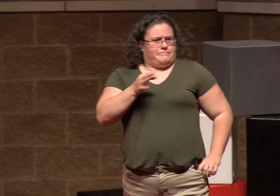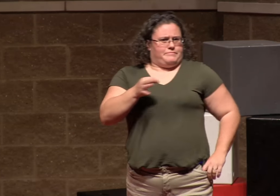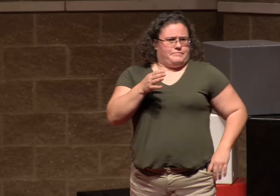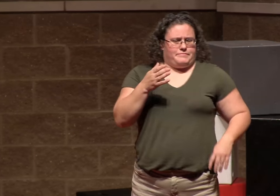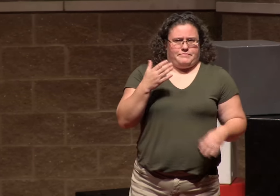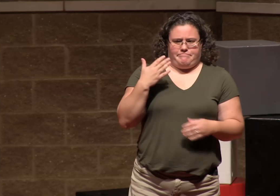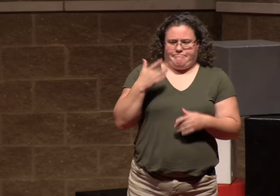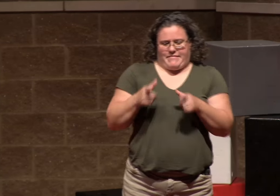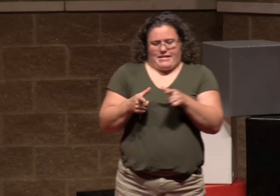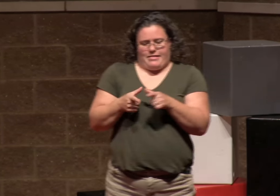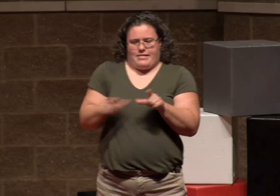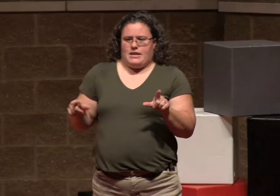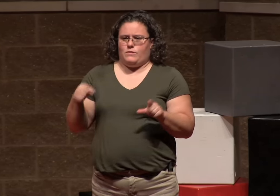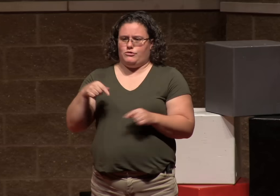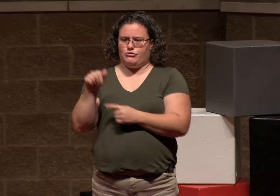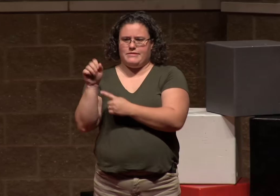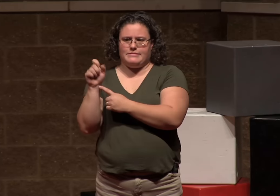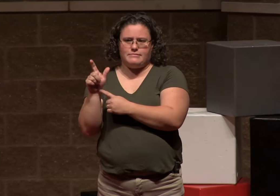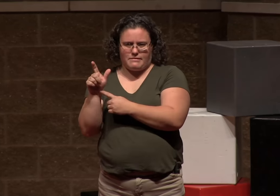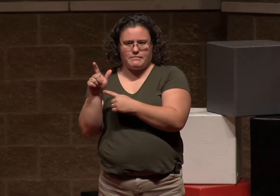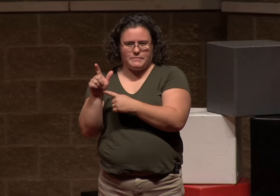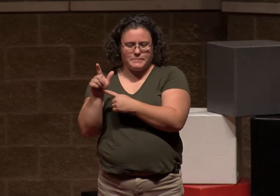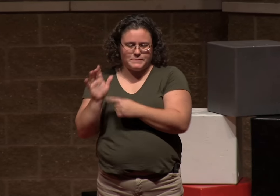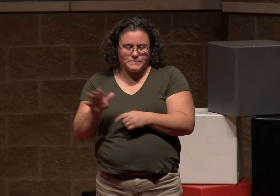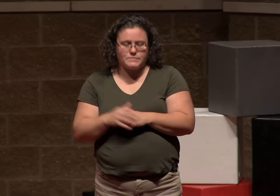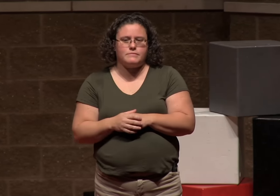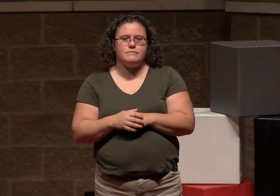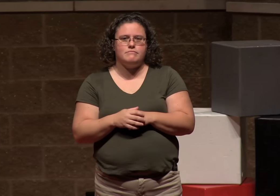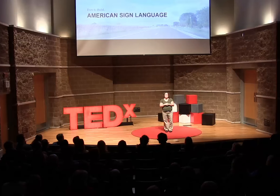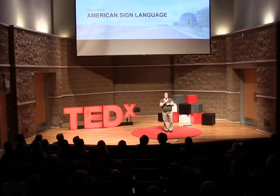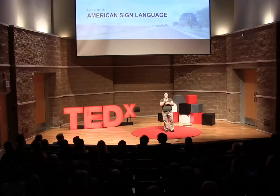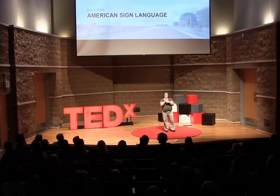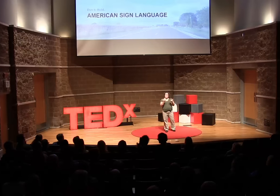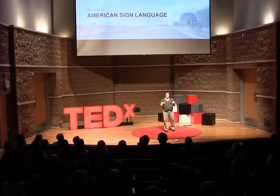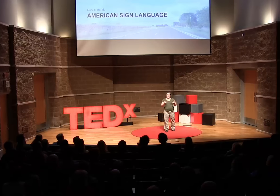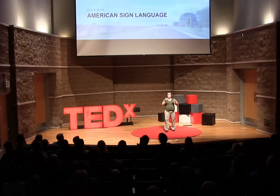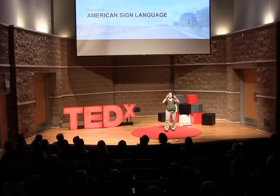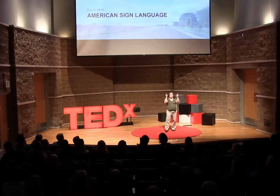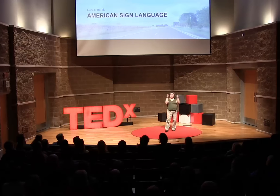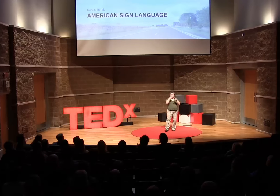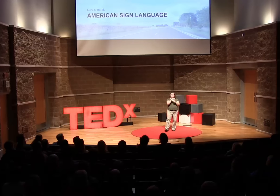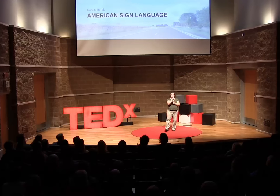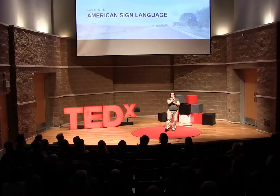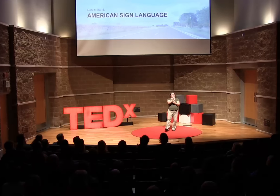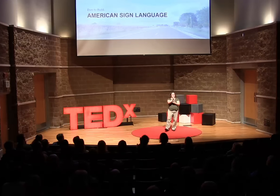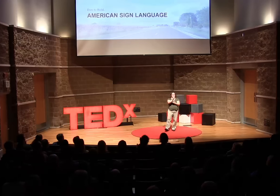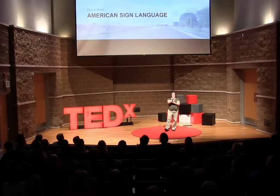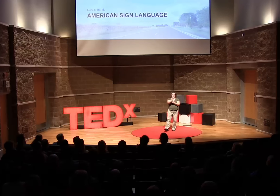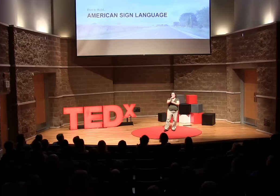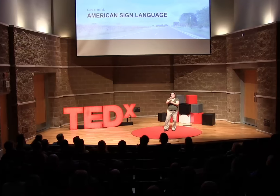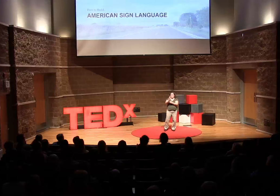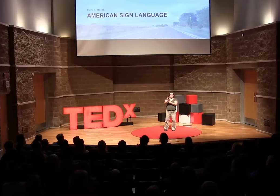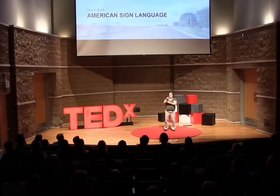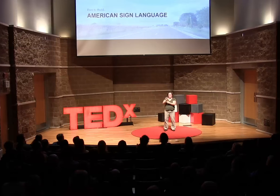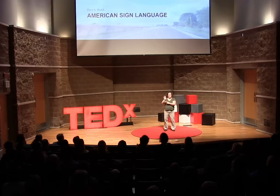I want to give a little bit of an explanation about the ASL language, right now, our theme for tonight